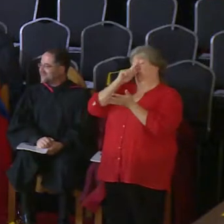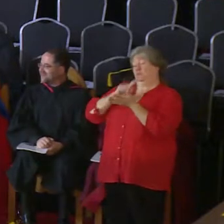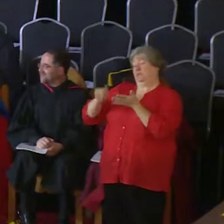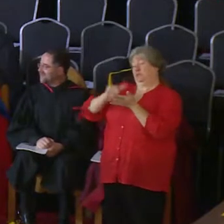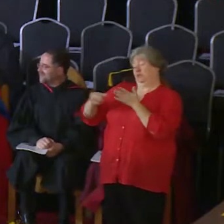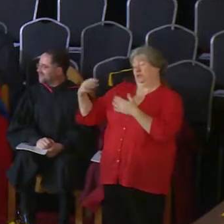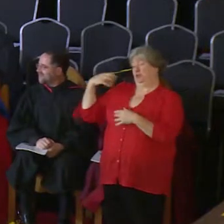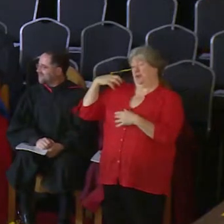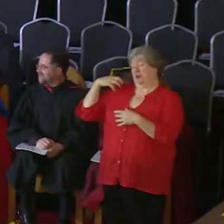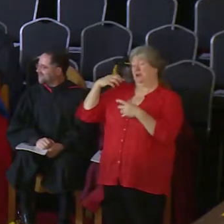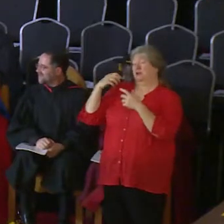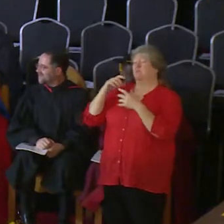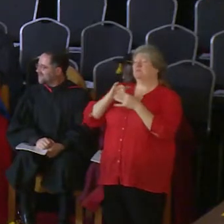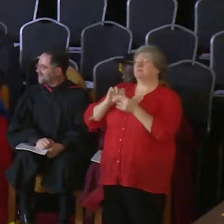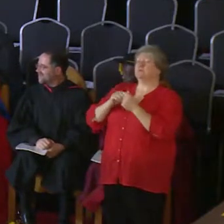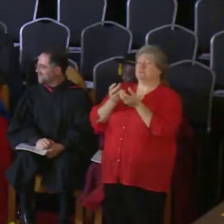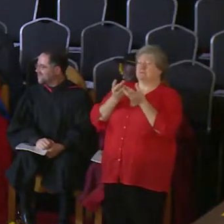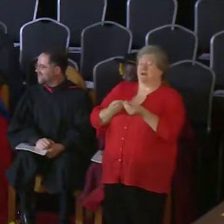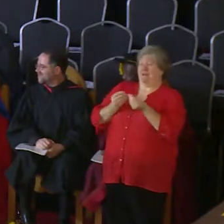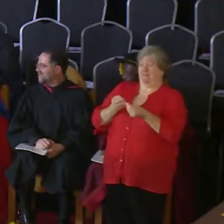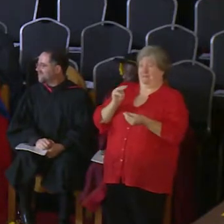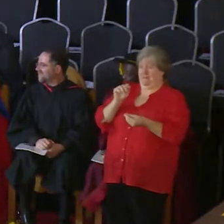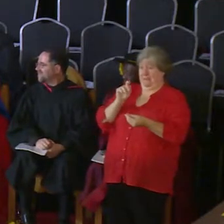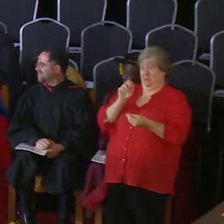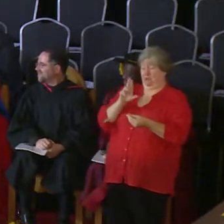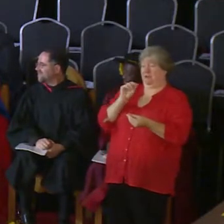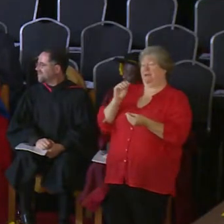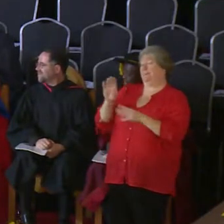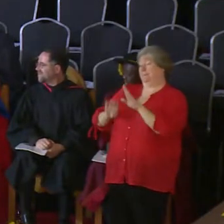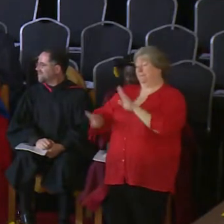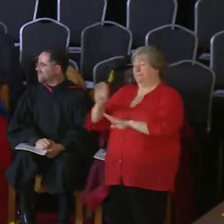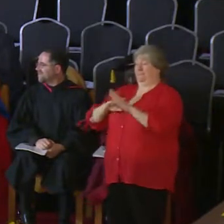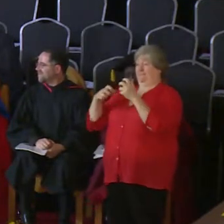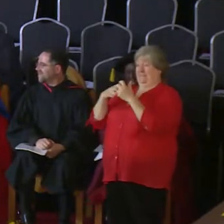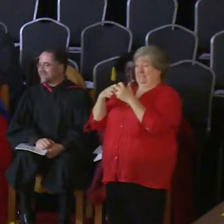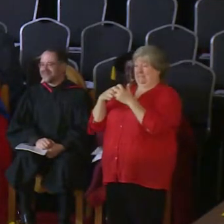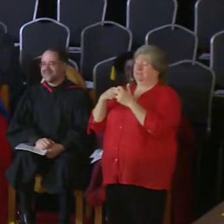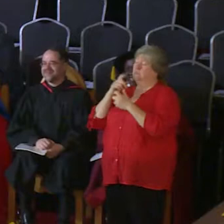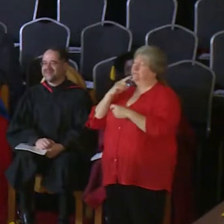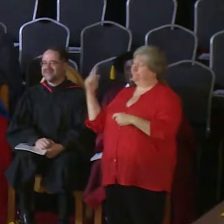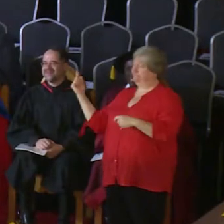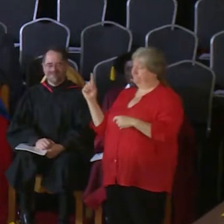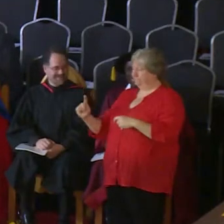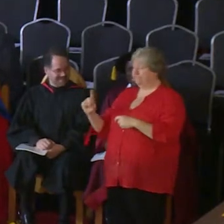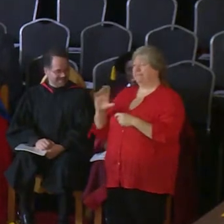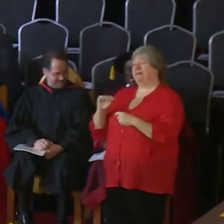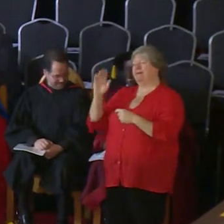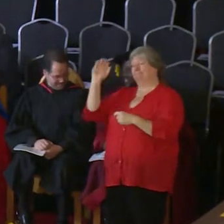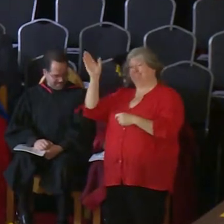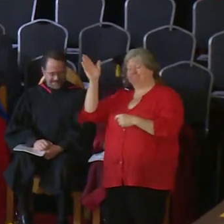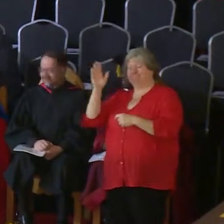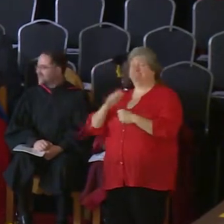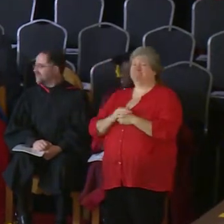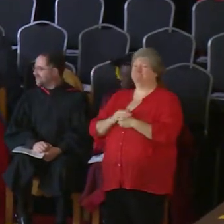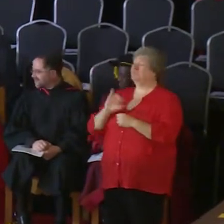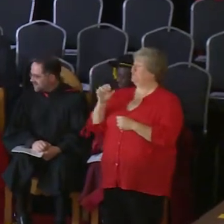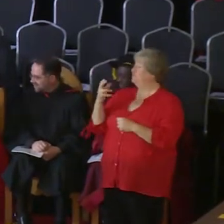Matter and Biological Physics, to now give the convocation address.